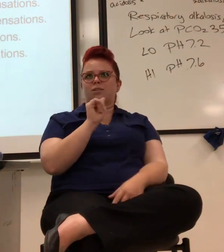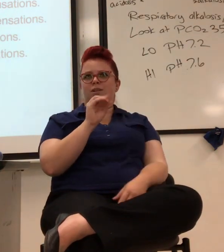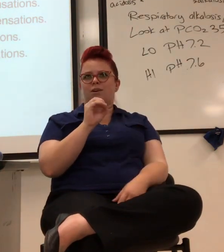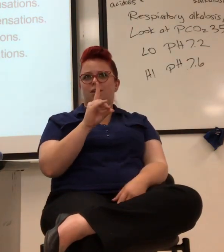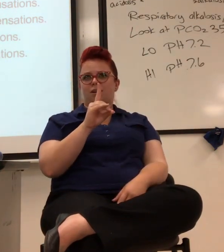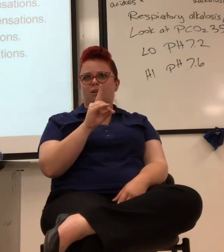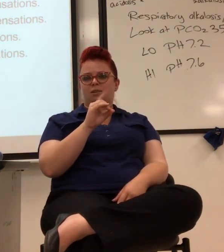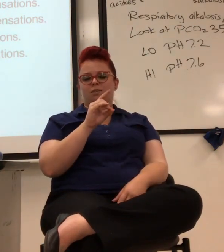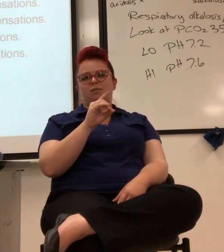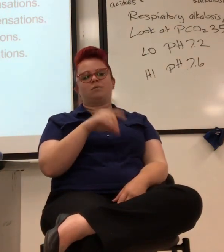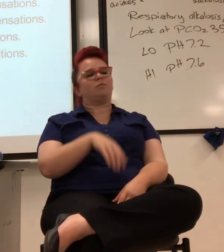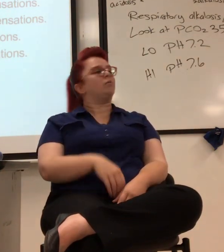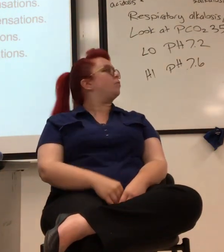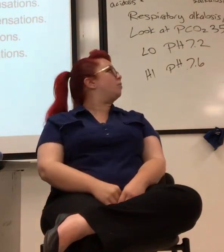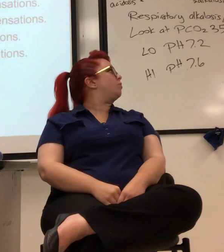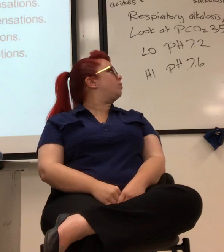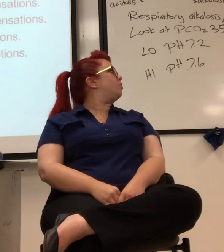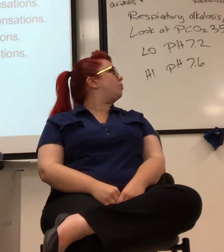Is that high or low?